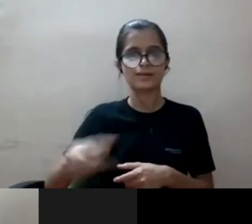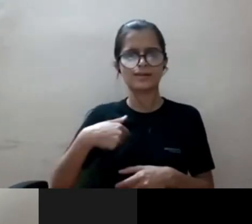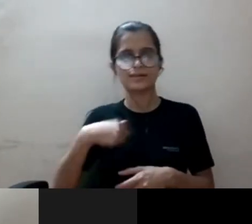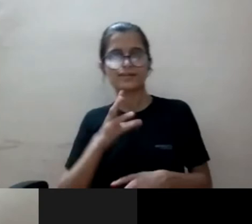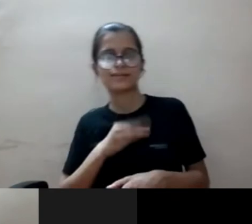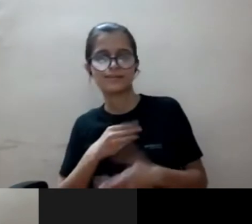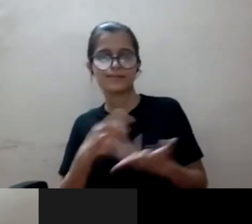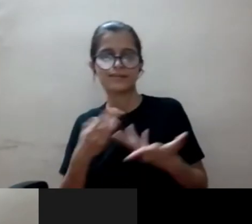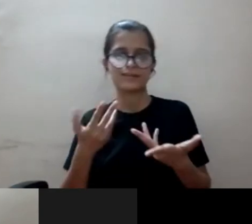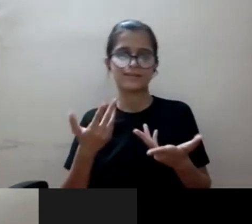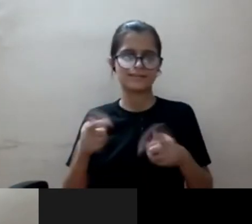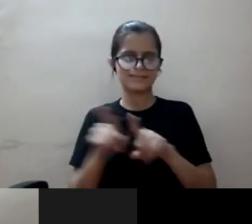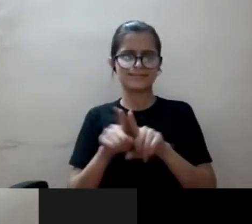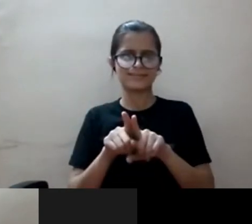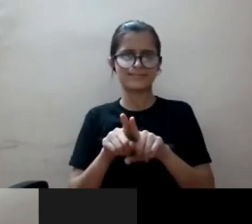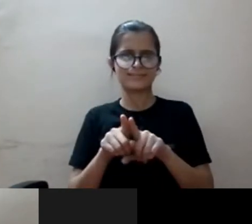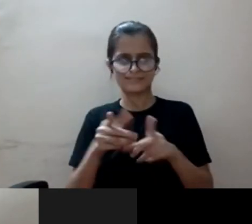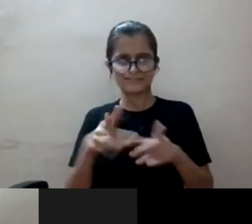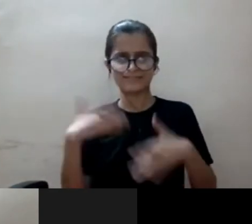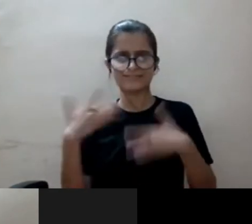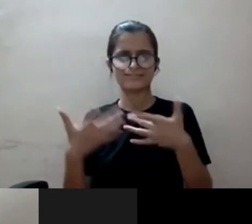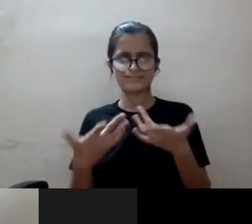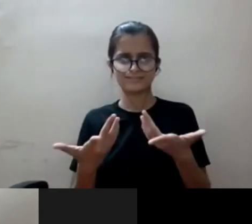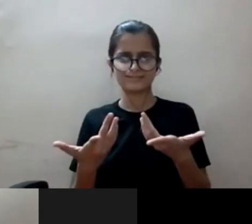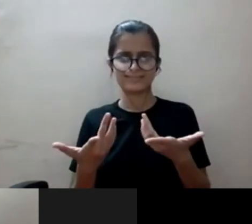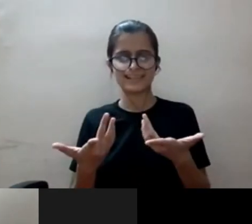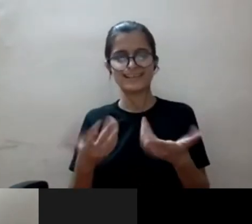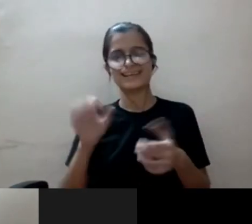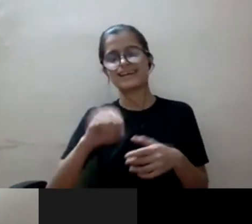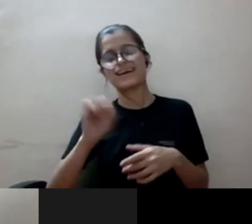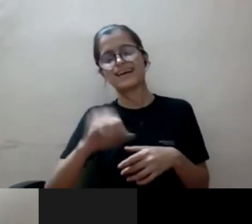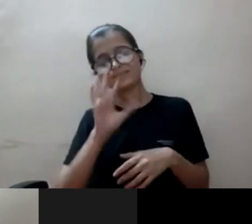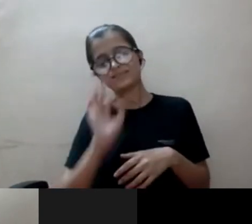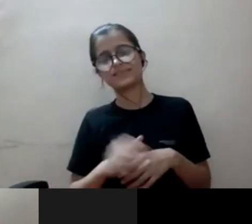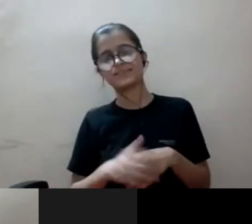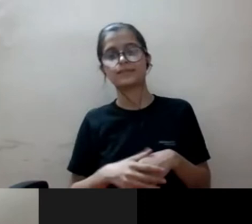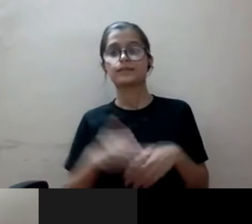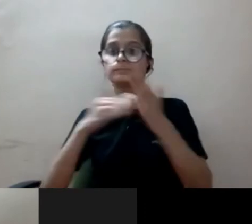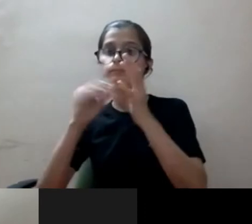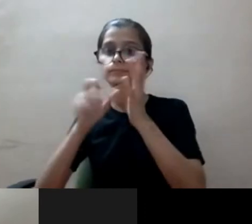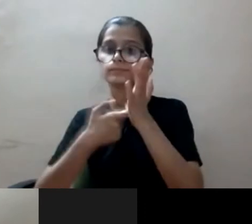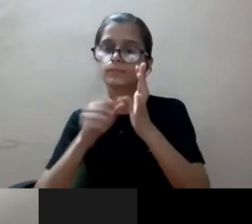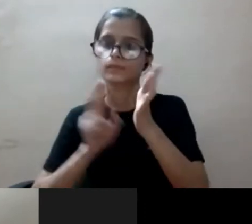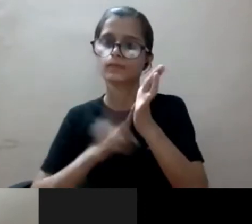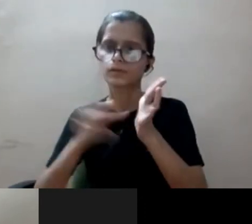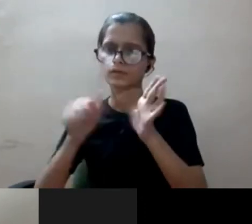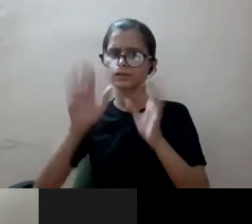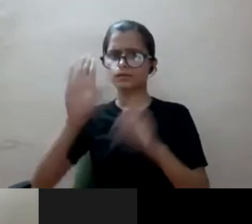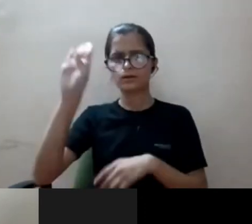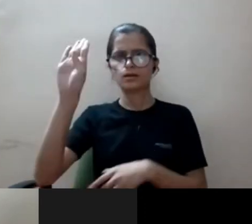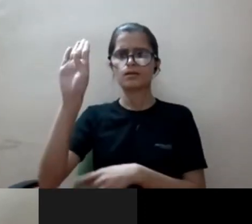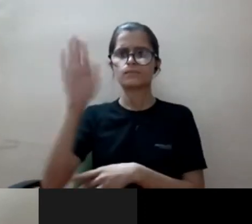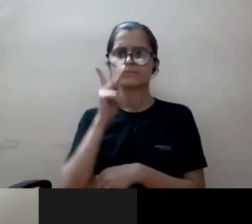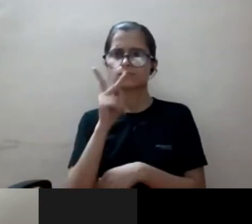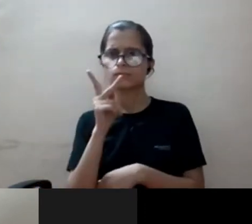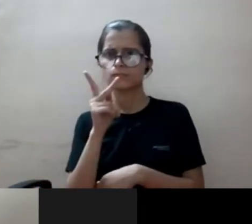underpants. Oh, yes, of course. Yeah, you know. Is Zarana not online? I can see her hand up. Otherwise,